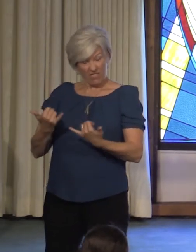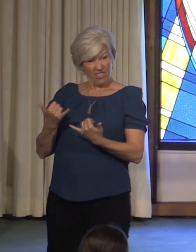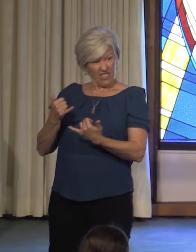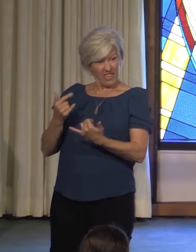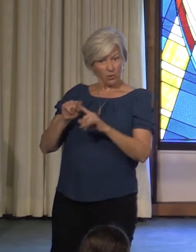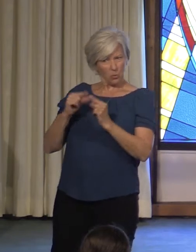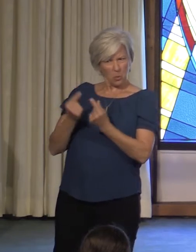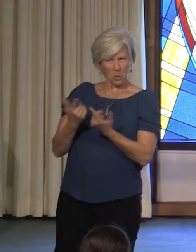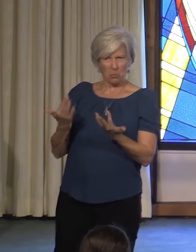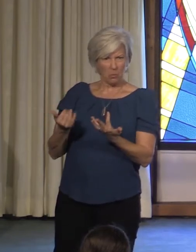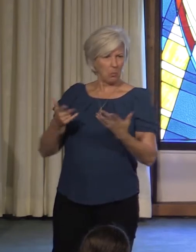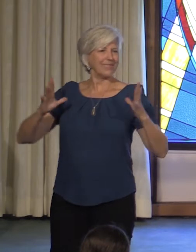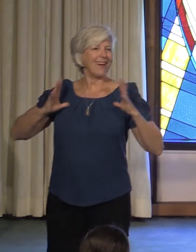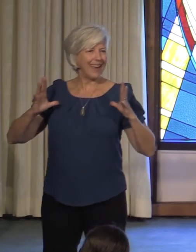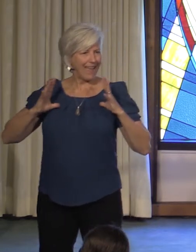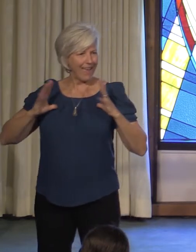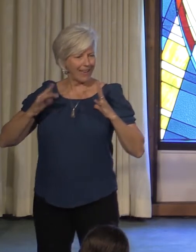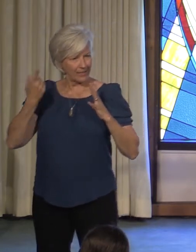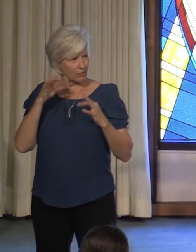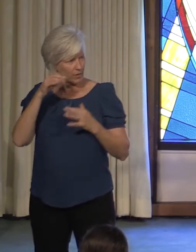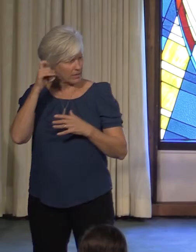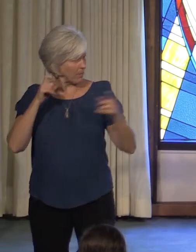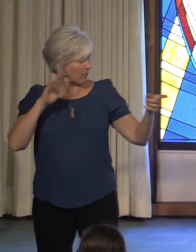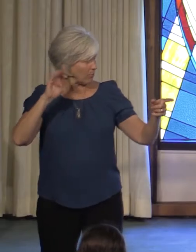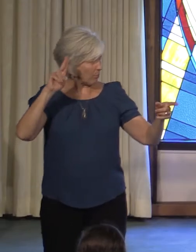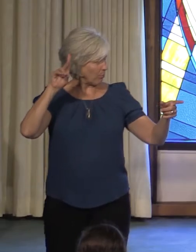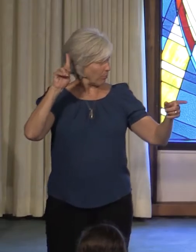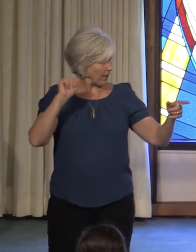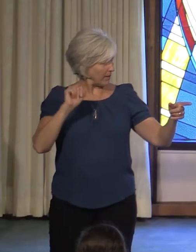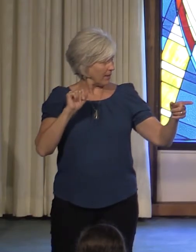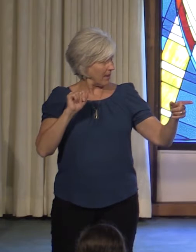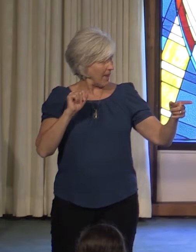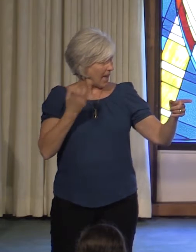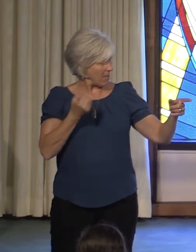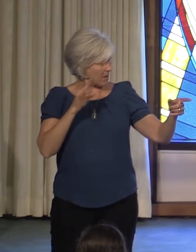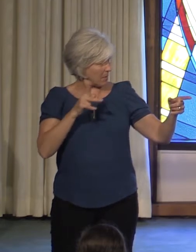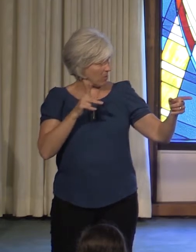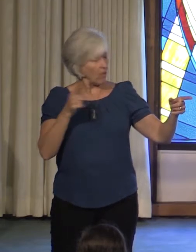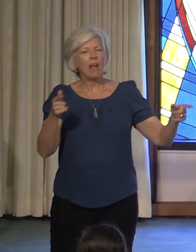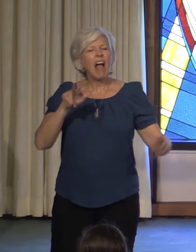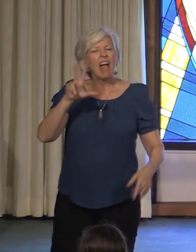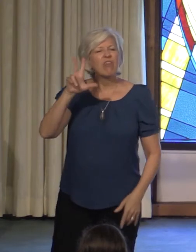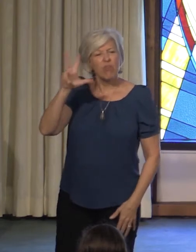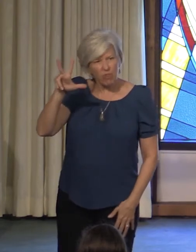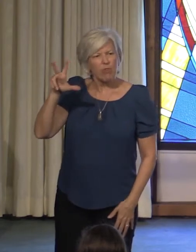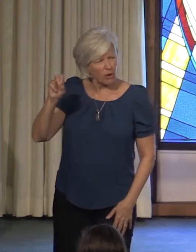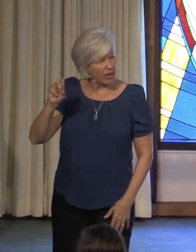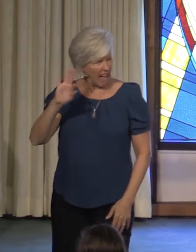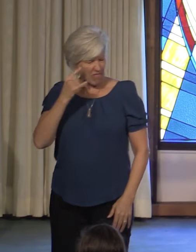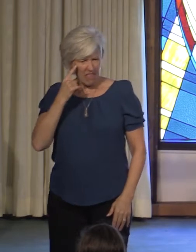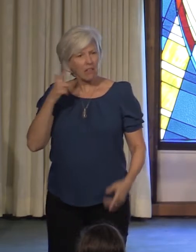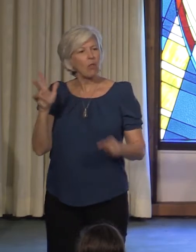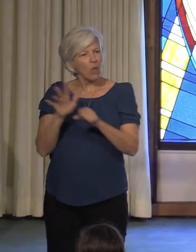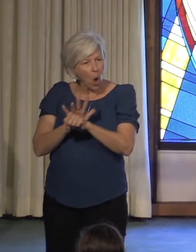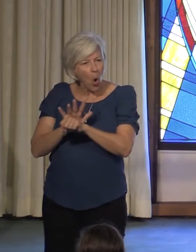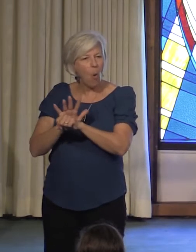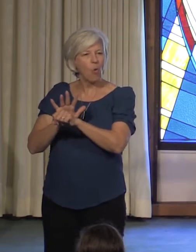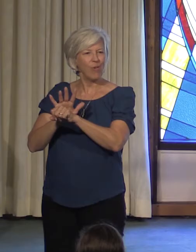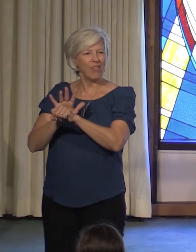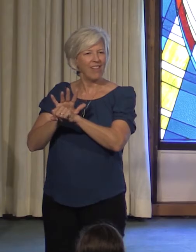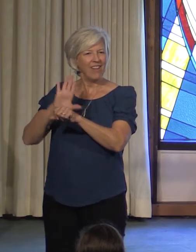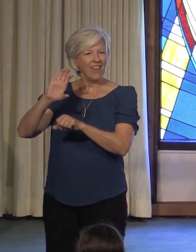yet, Brenda was there yesterday, it was about 30 of them, 30 members of the choir. And I don't think that was the whole choir. But they had